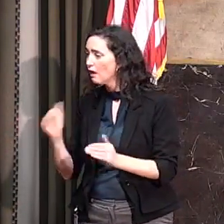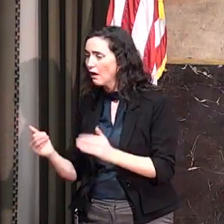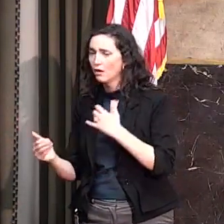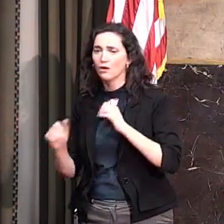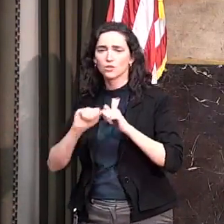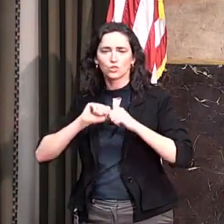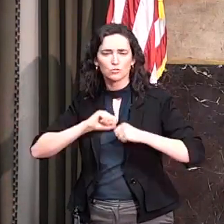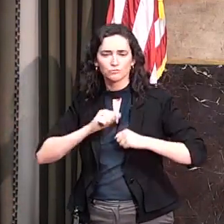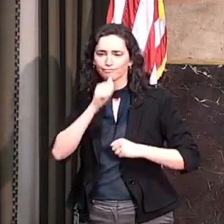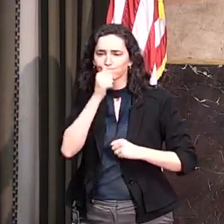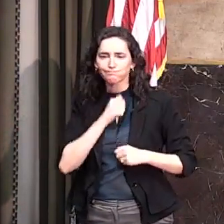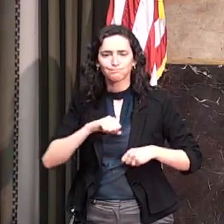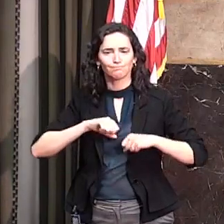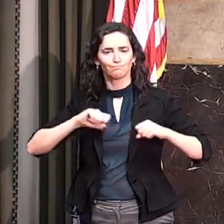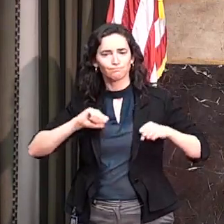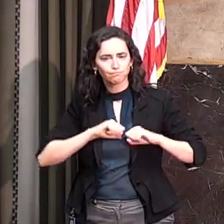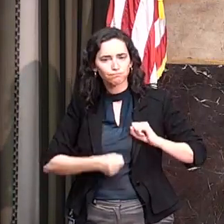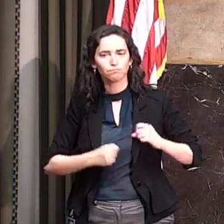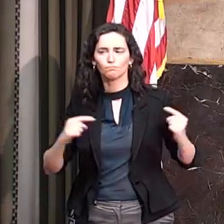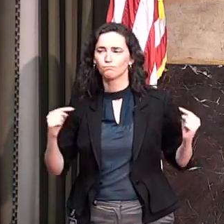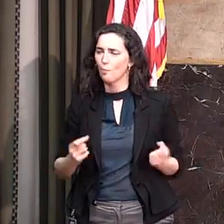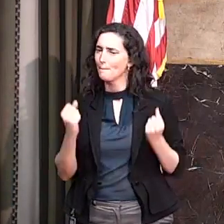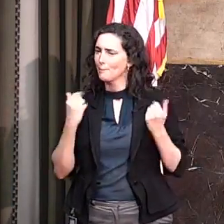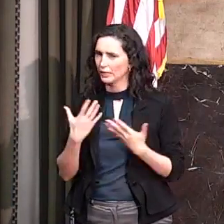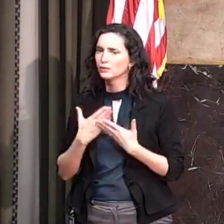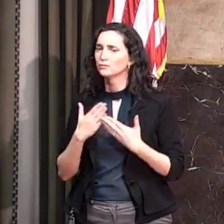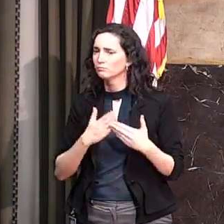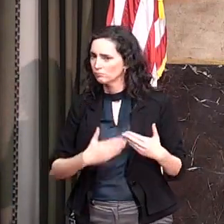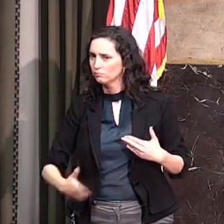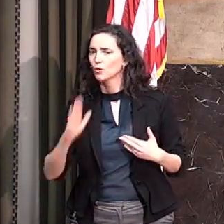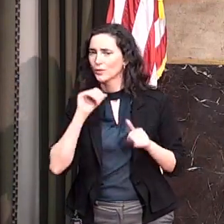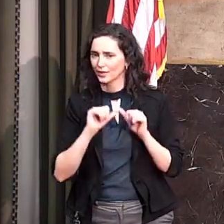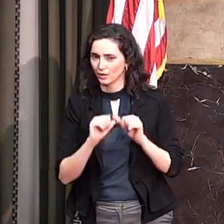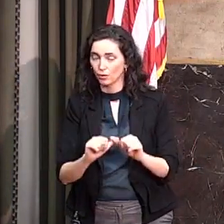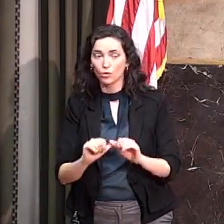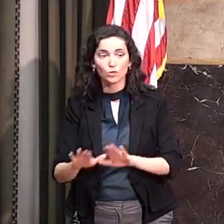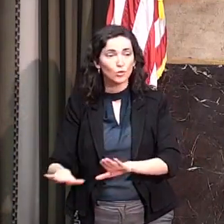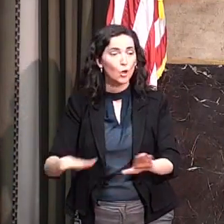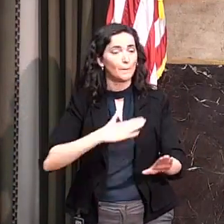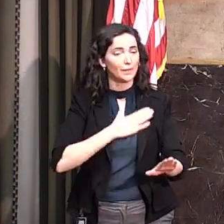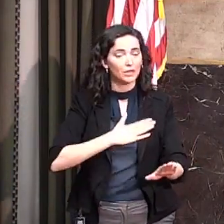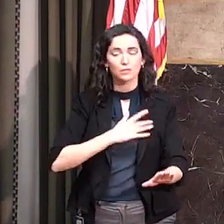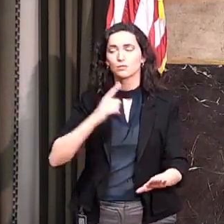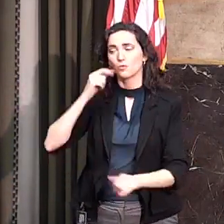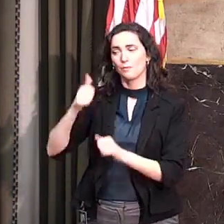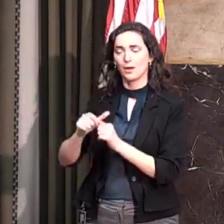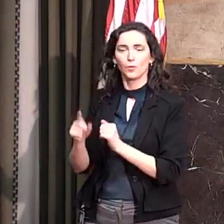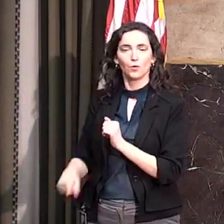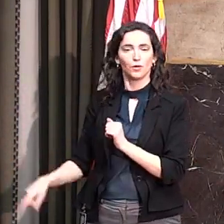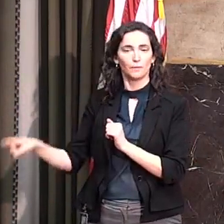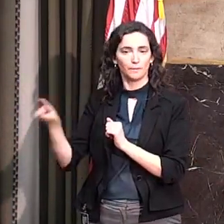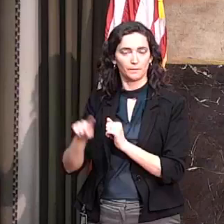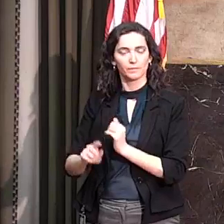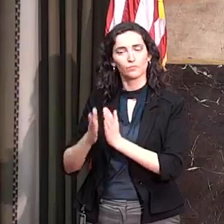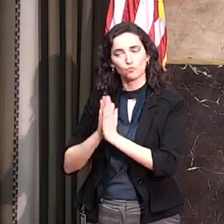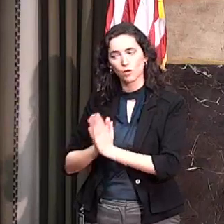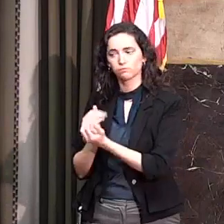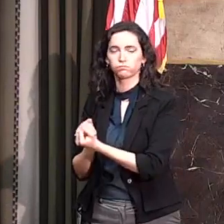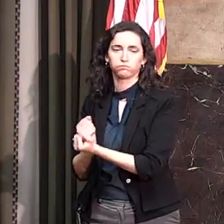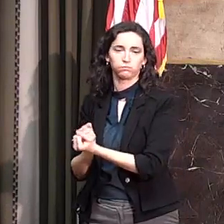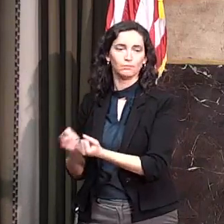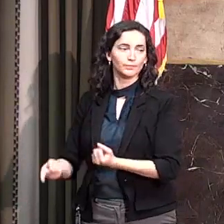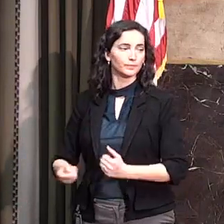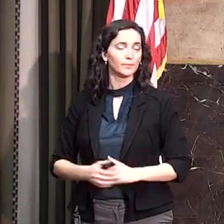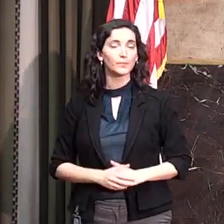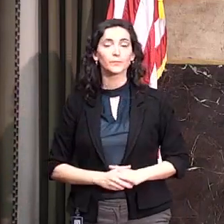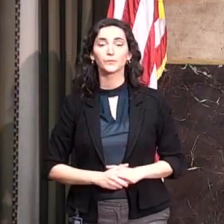continue to suffer the loss of loved ones going forward. So please keep them in your prayers. And in